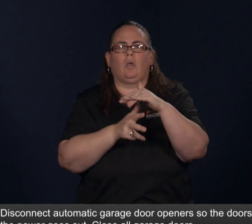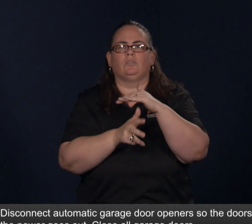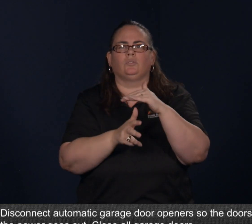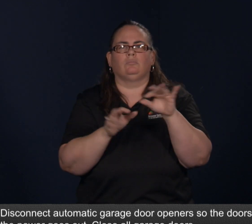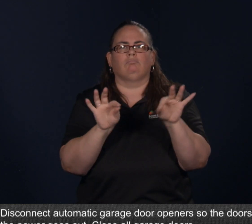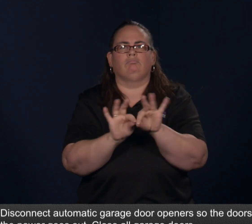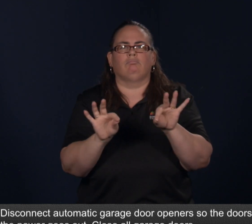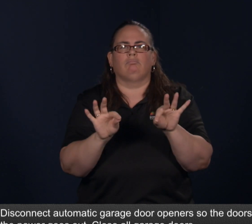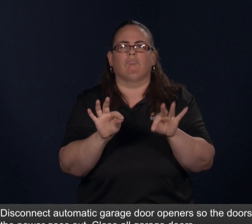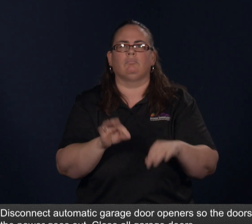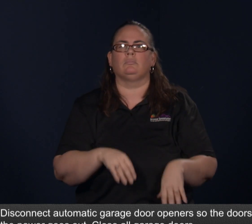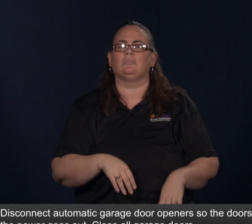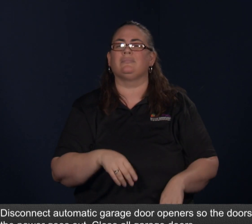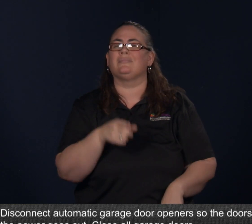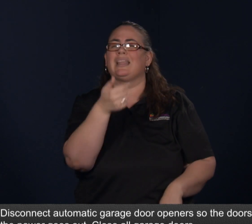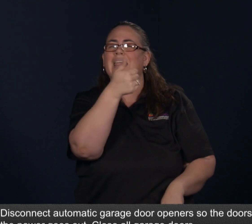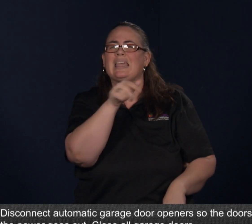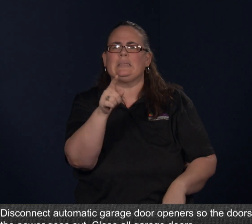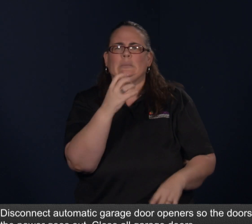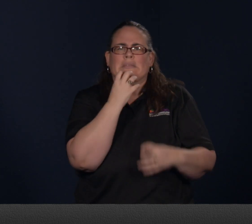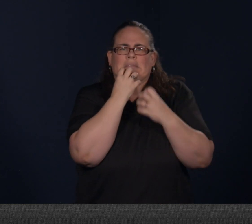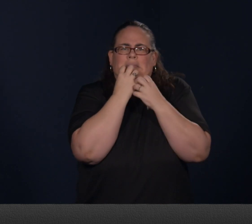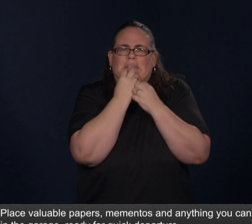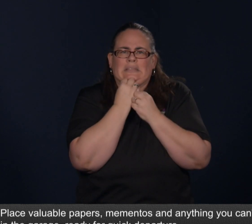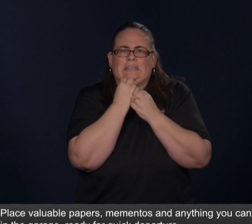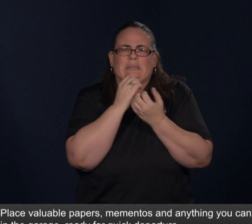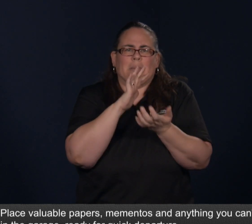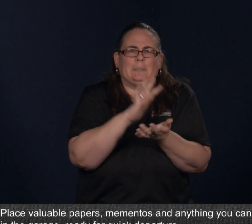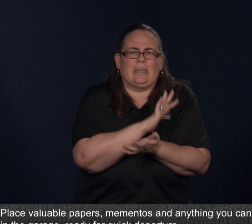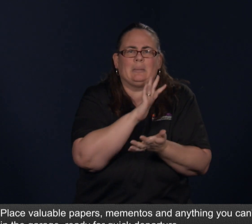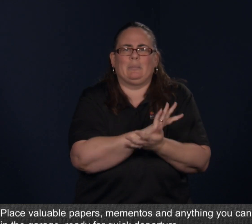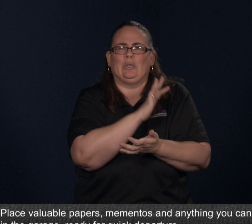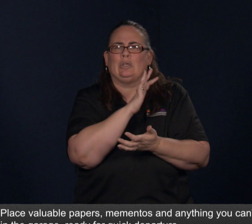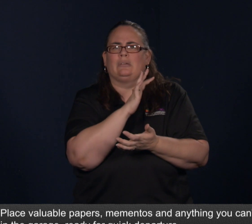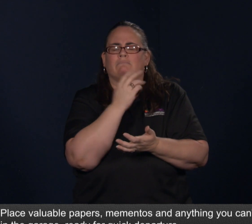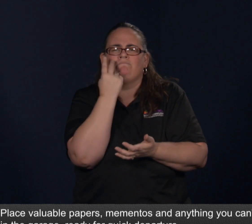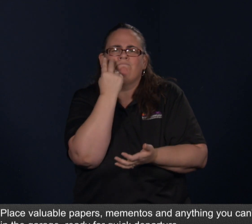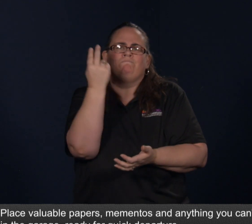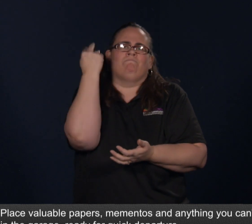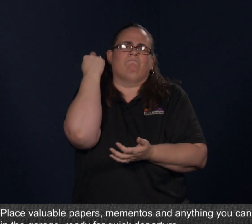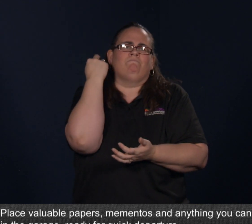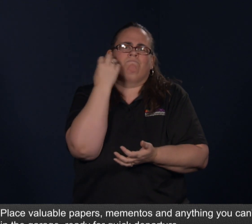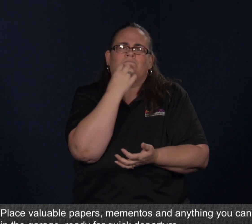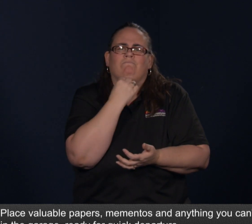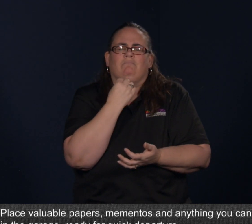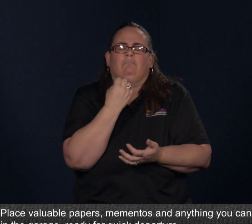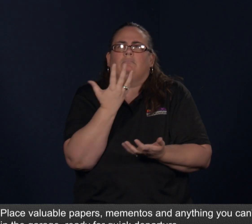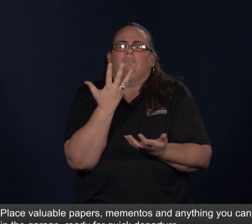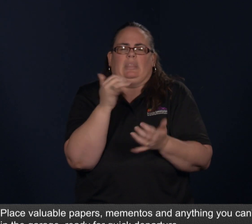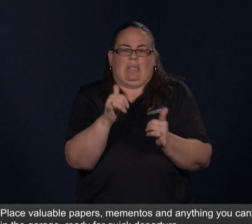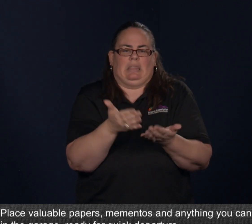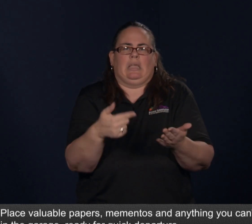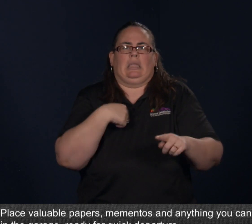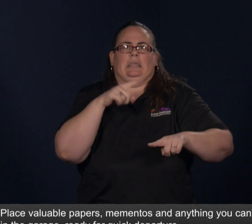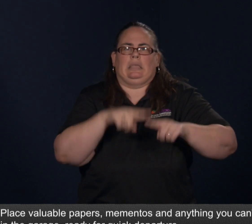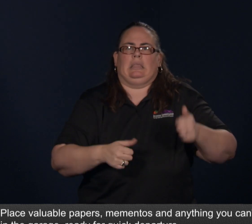Close all garage doors. Place valuable papers, mementos, and anything you can't live without